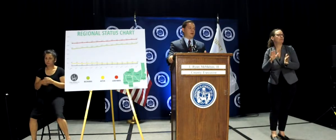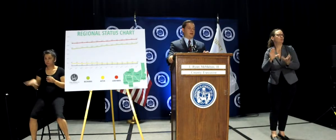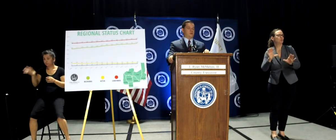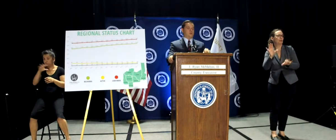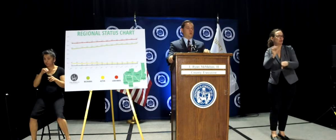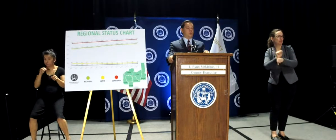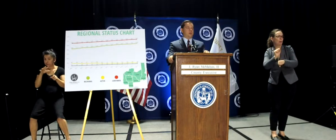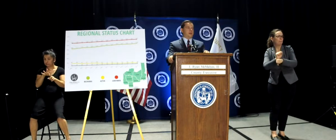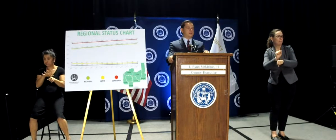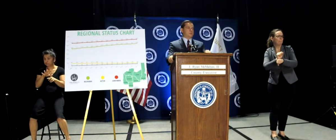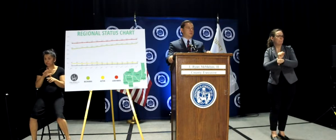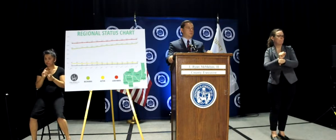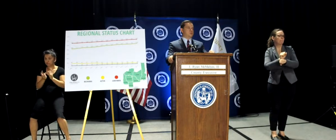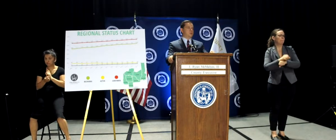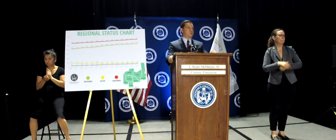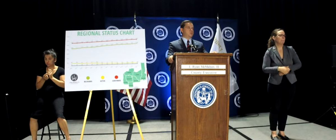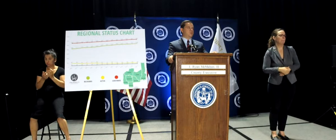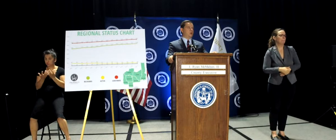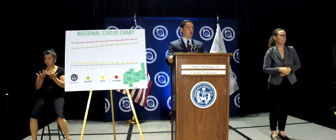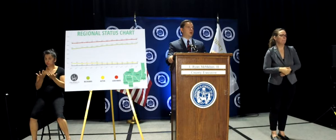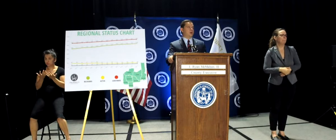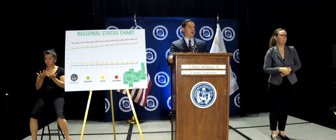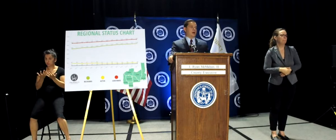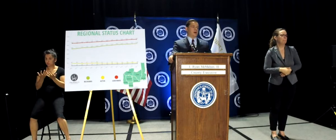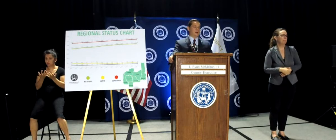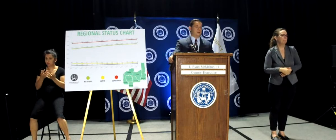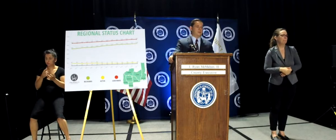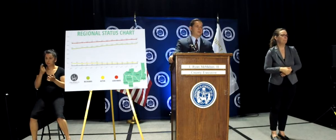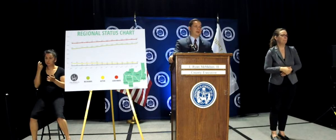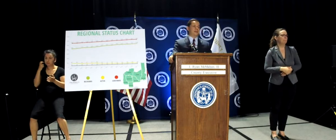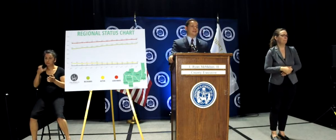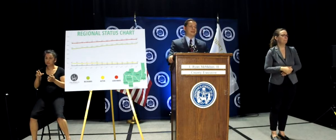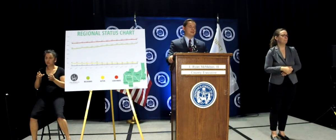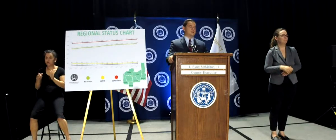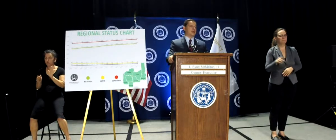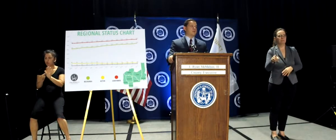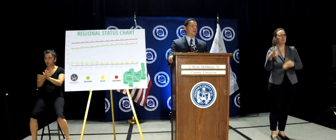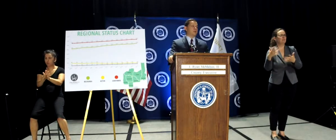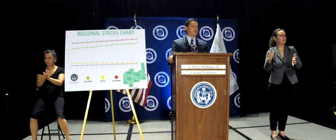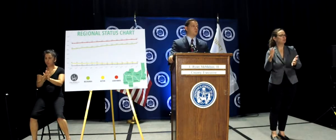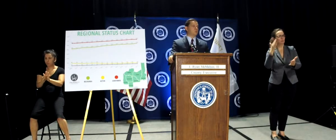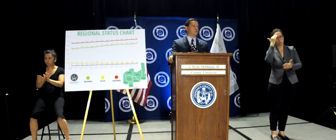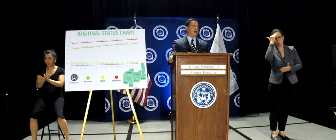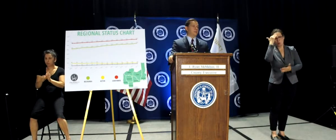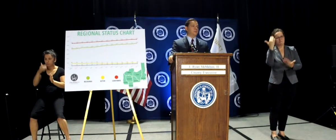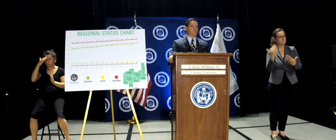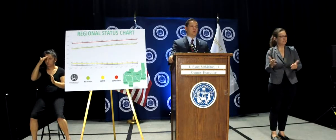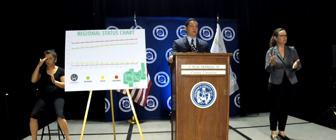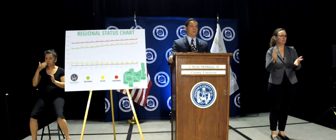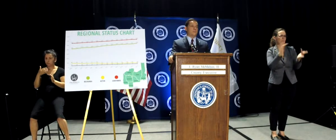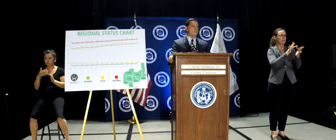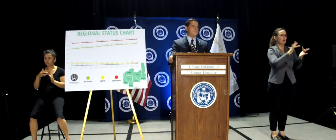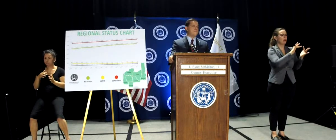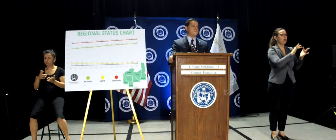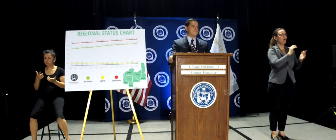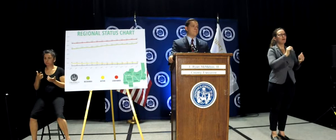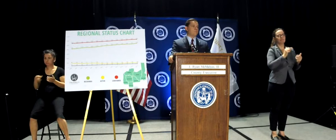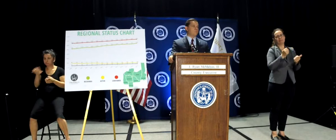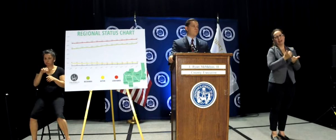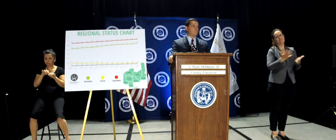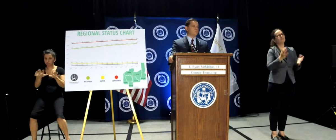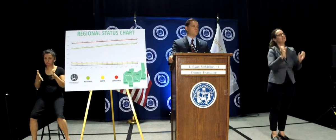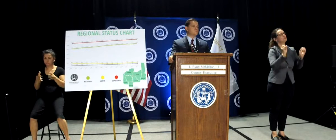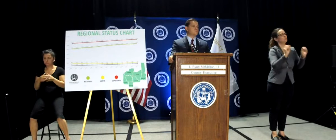the timeline of when they had symptoms 2 days before, that in this case, everything's fine. We're okay.